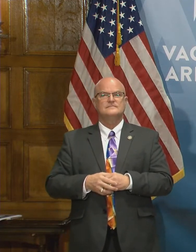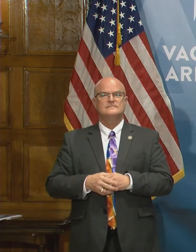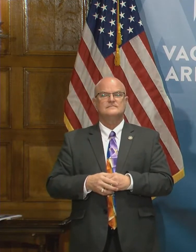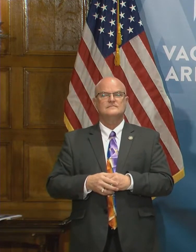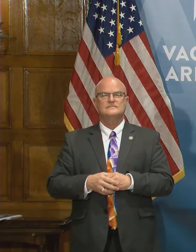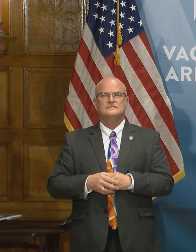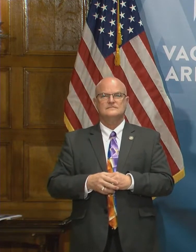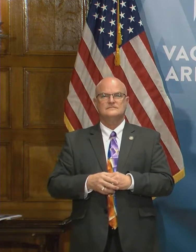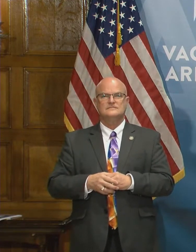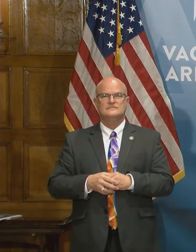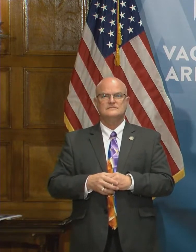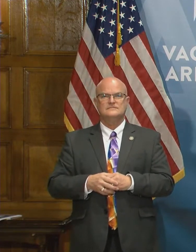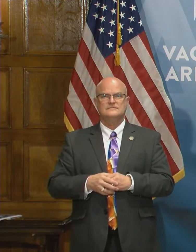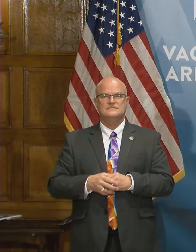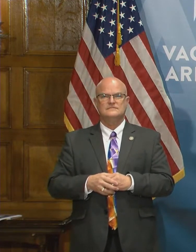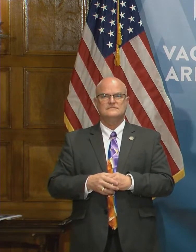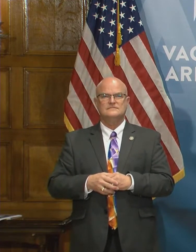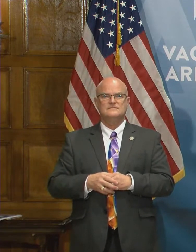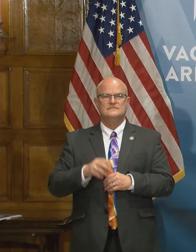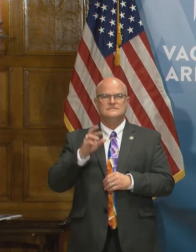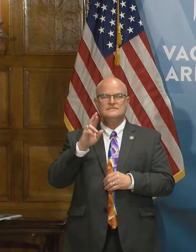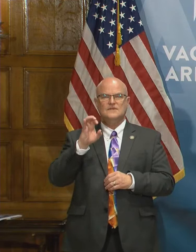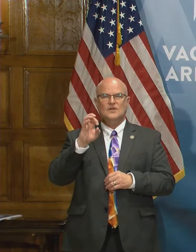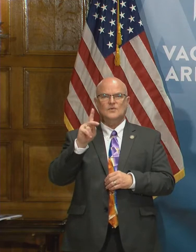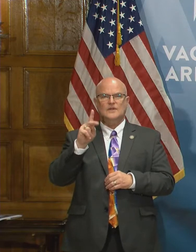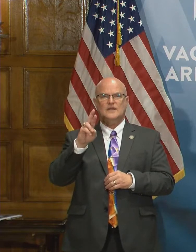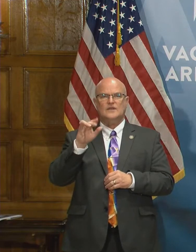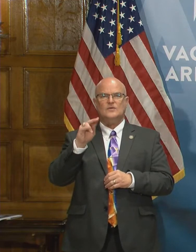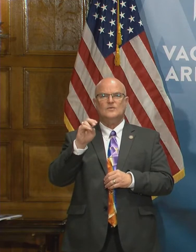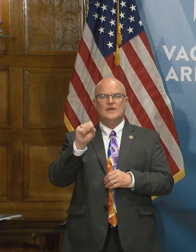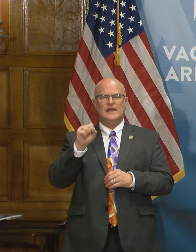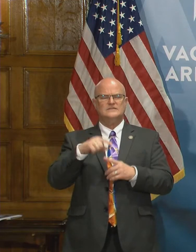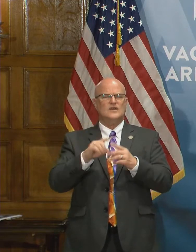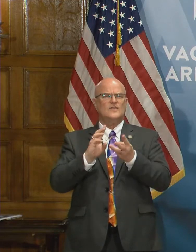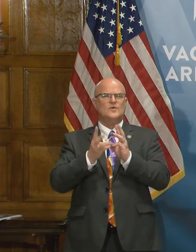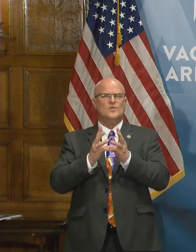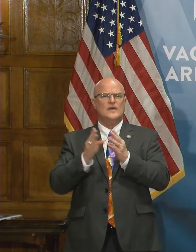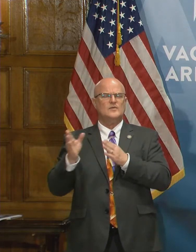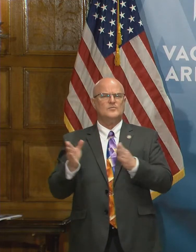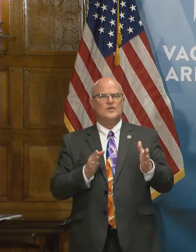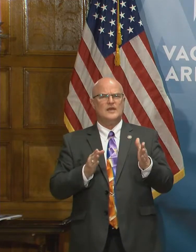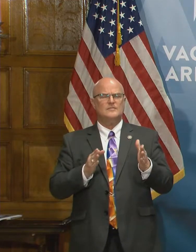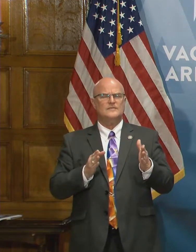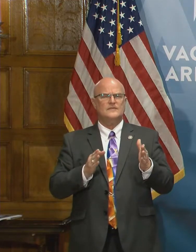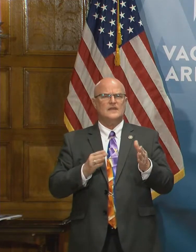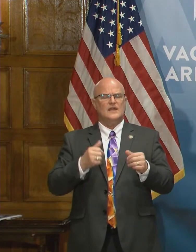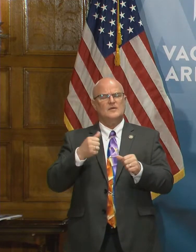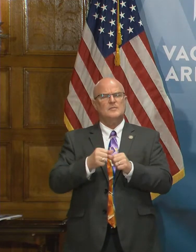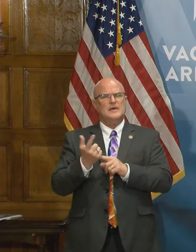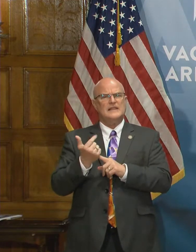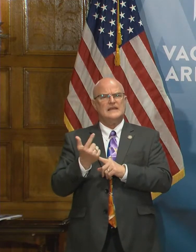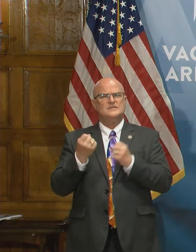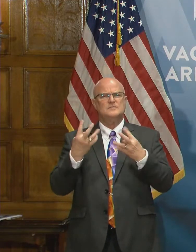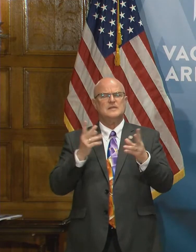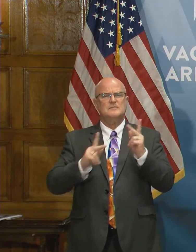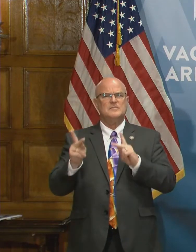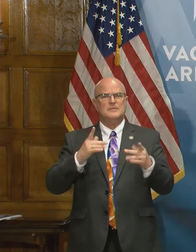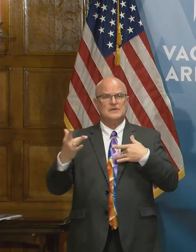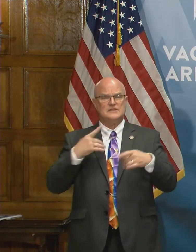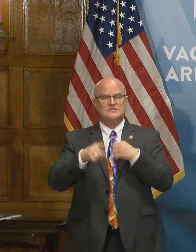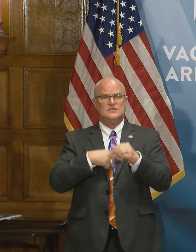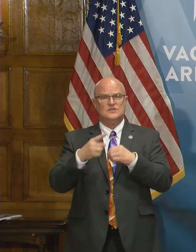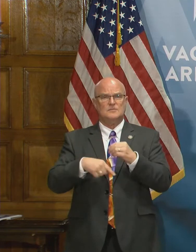Good afternoon, Brent Rains. Quick question back on the weather preps. If memory serves, around this time last year, many Arkansans were concerned